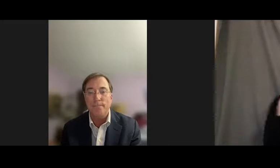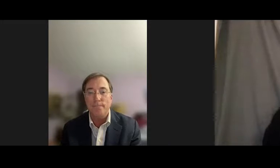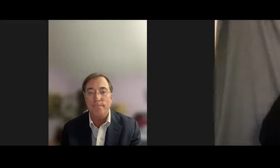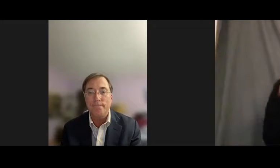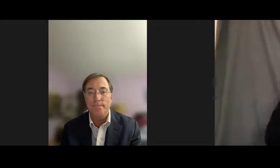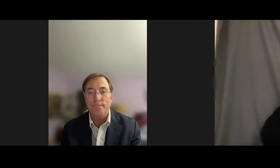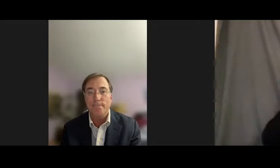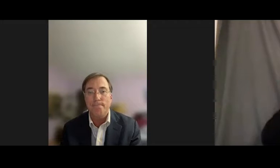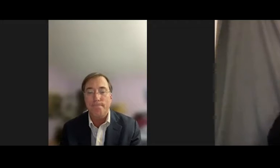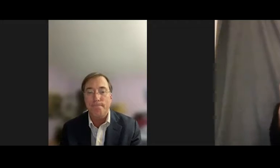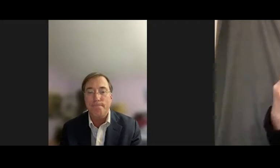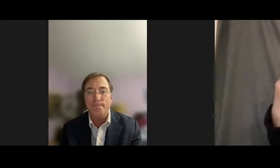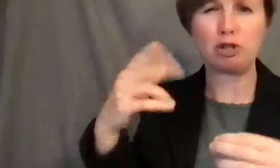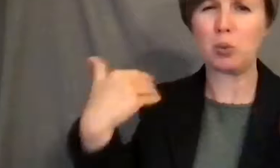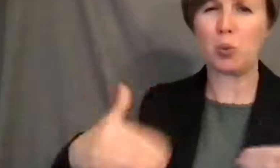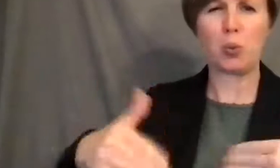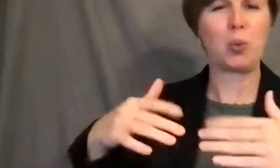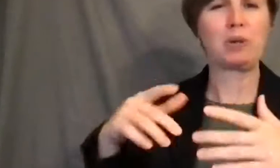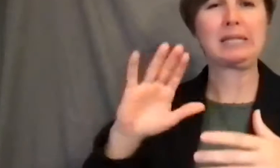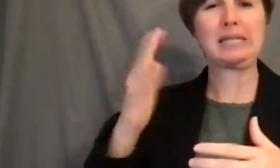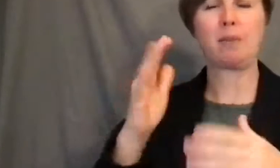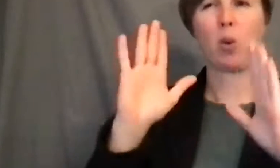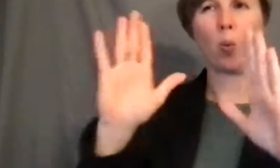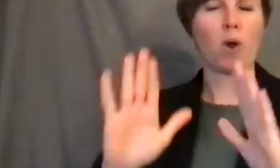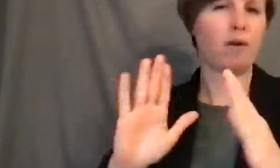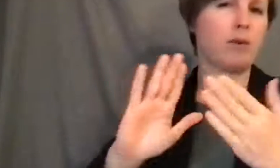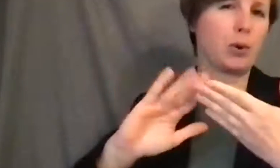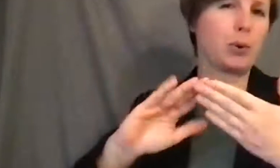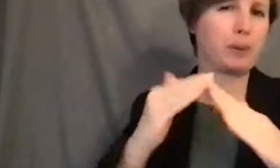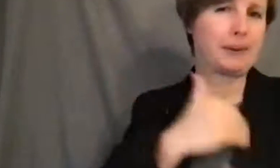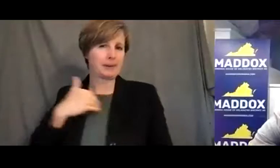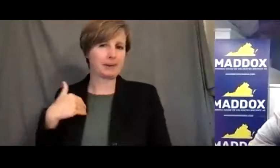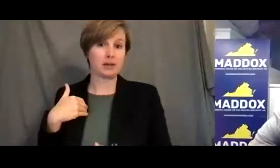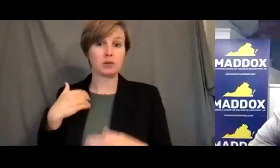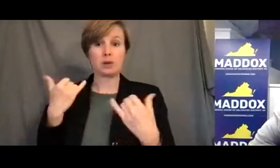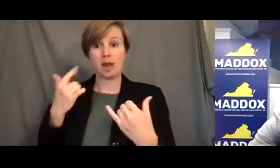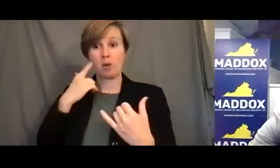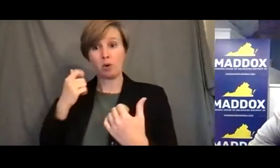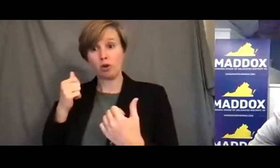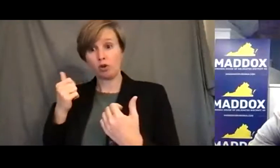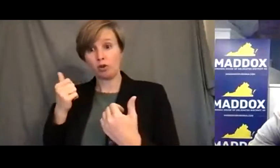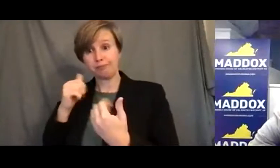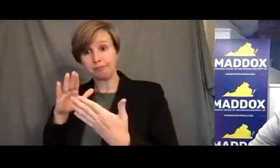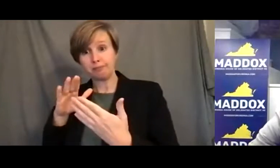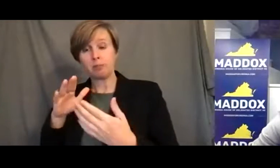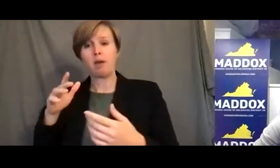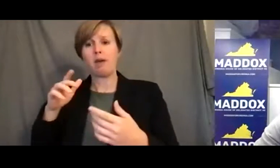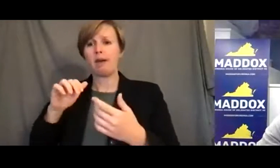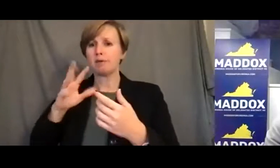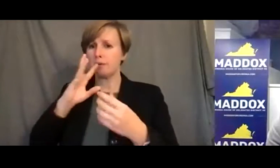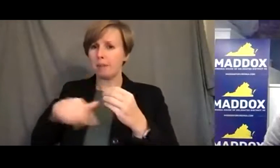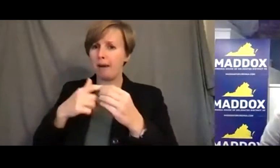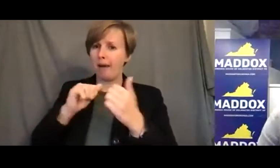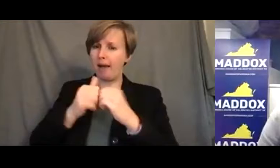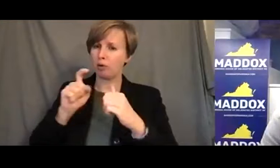We'll now turn the same question over to candidate Maddox for your thoughts on how we address the critical need for caregivers.